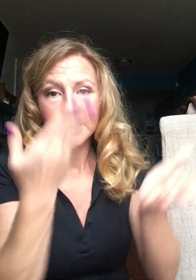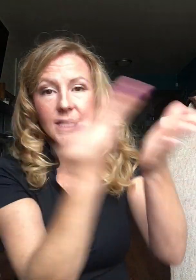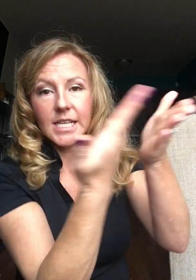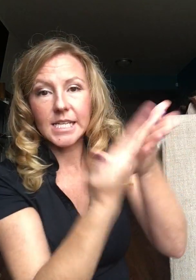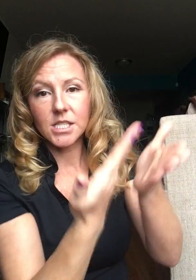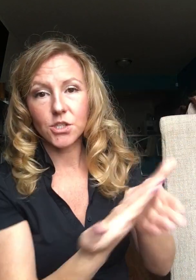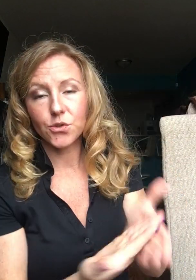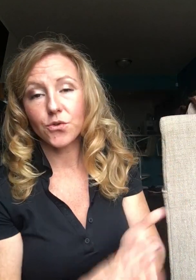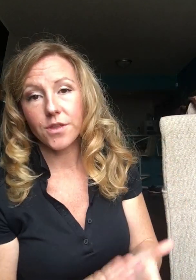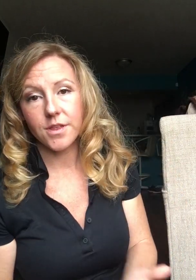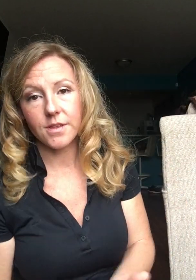is the truth.